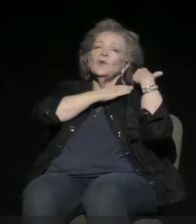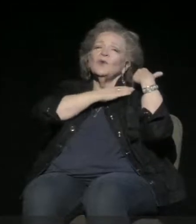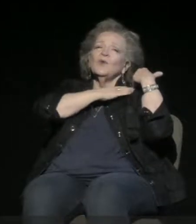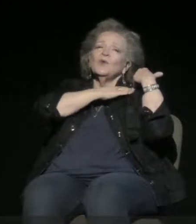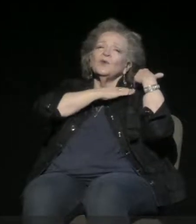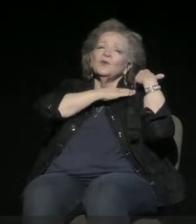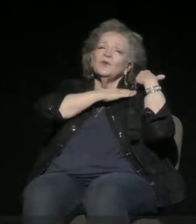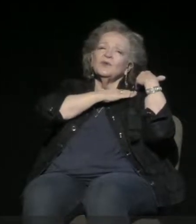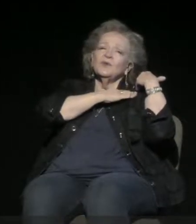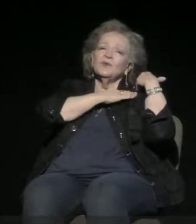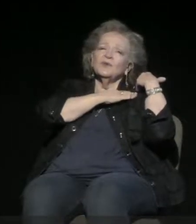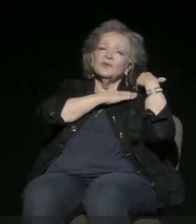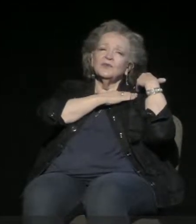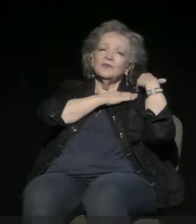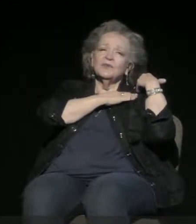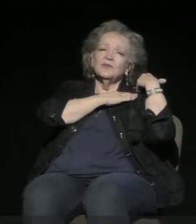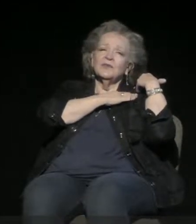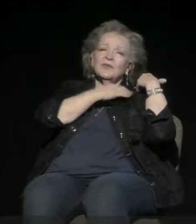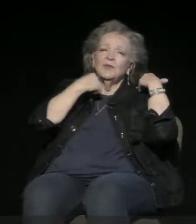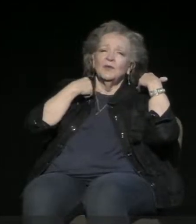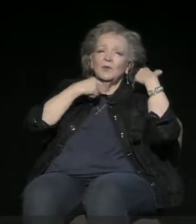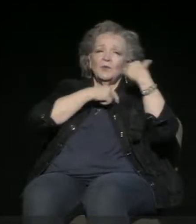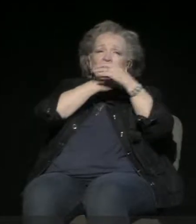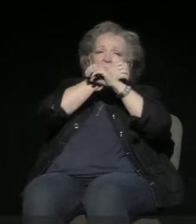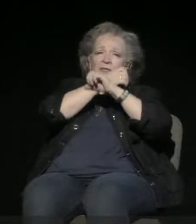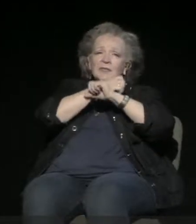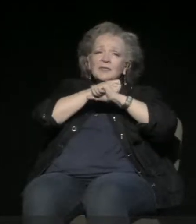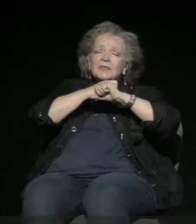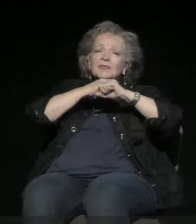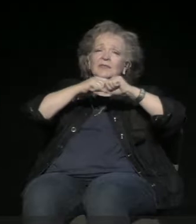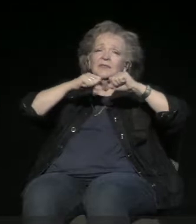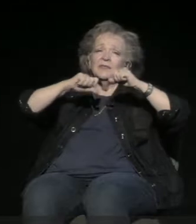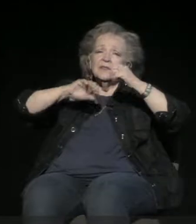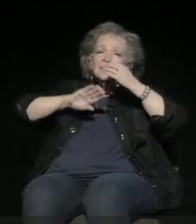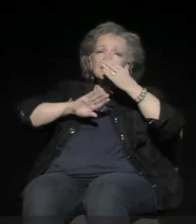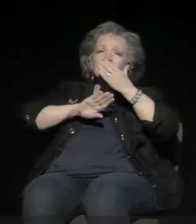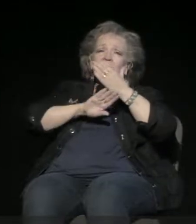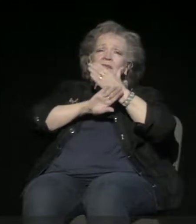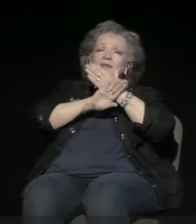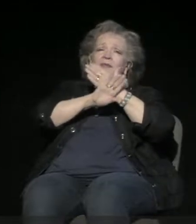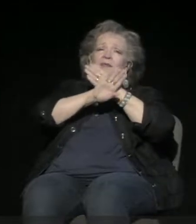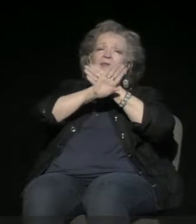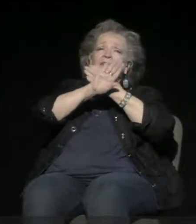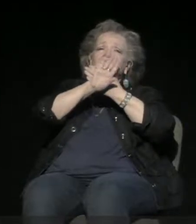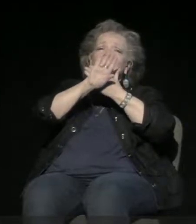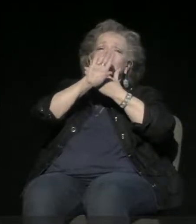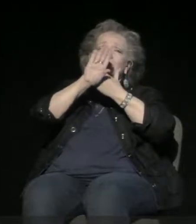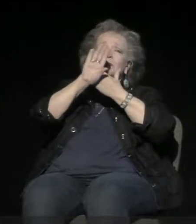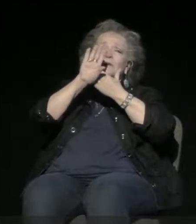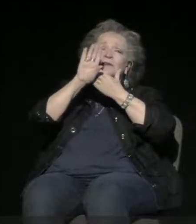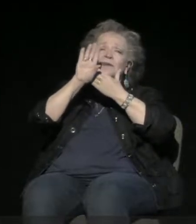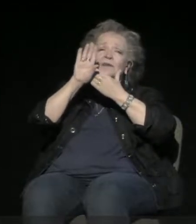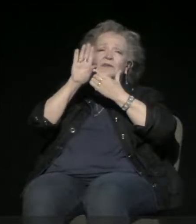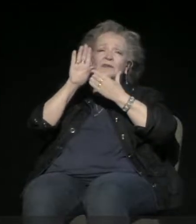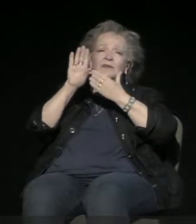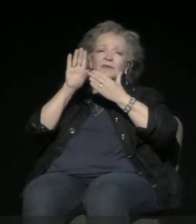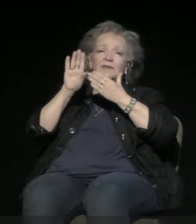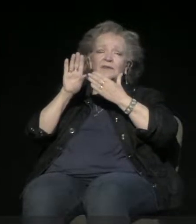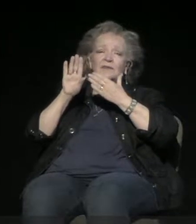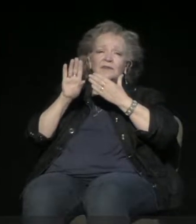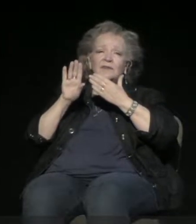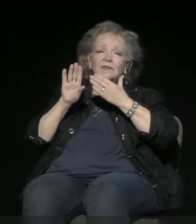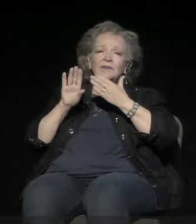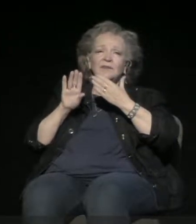shoulders, safely brought this fight.